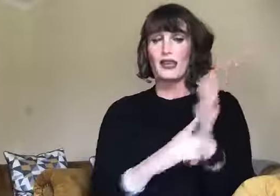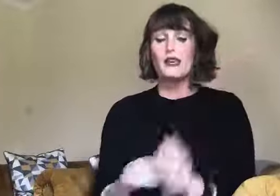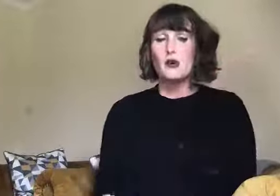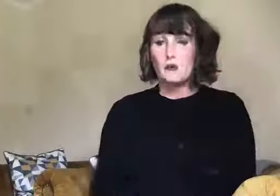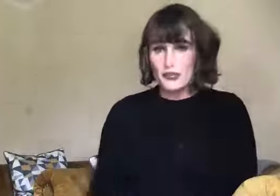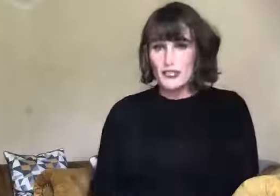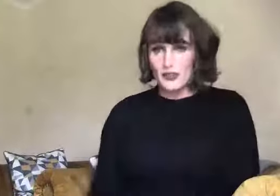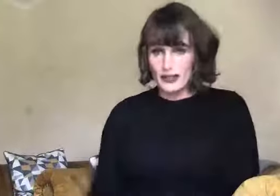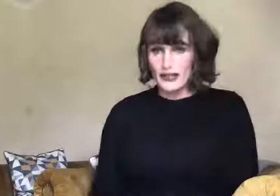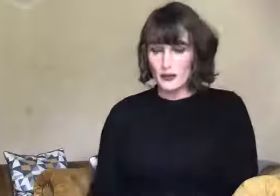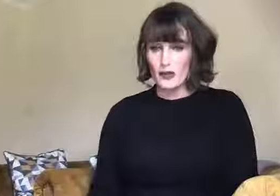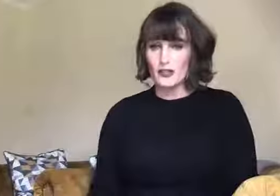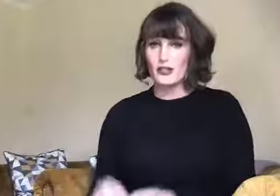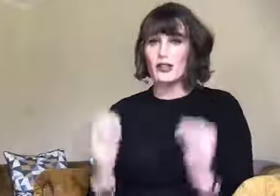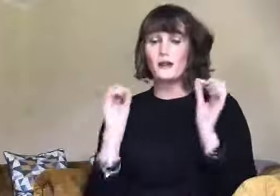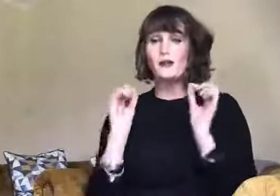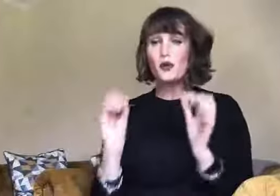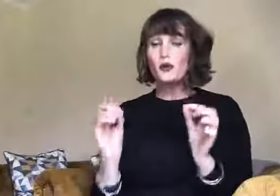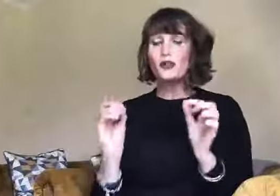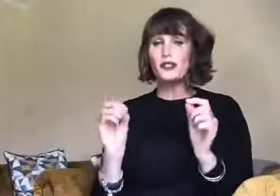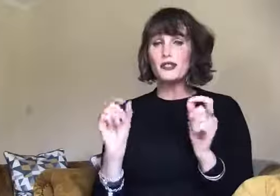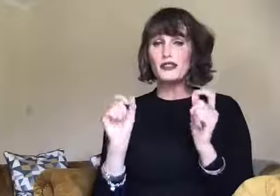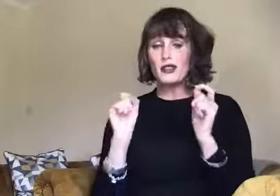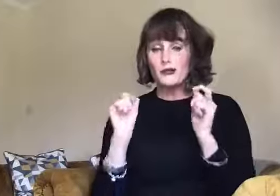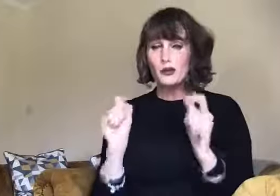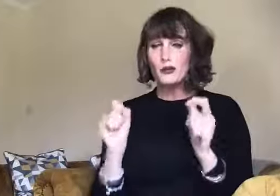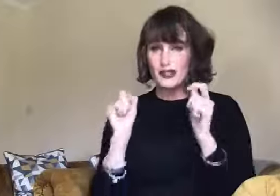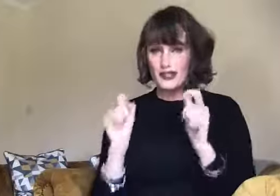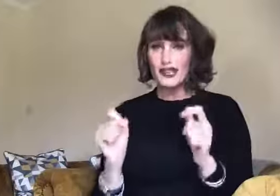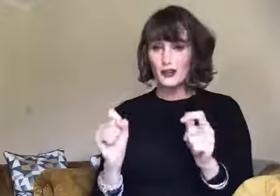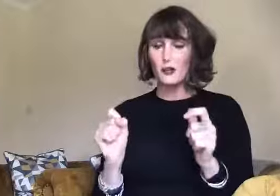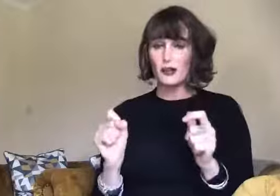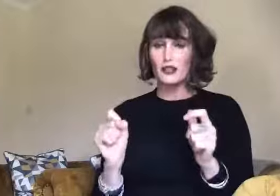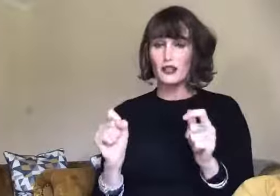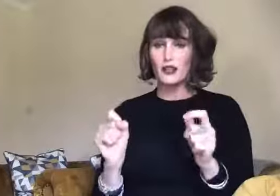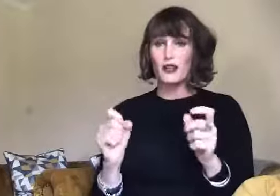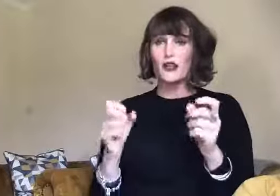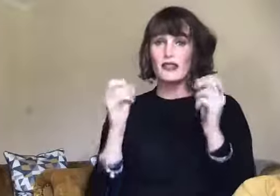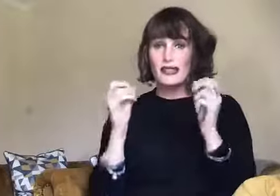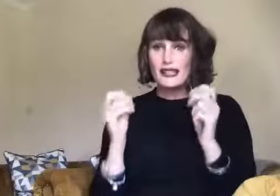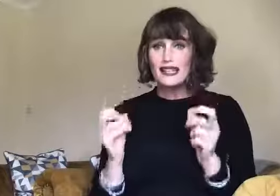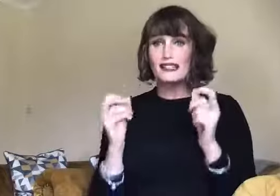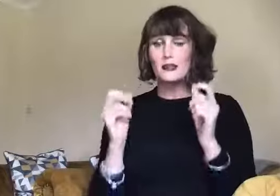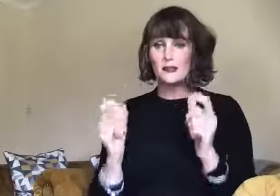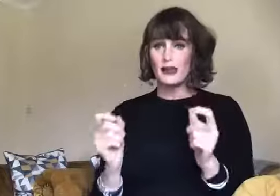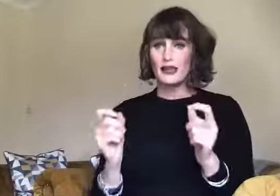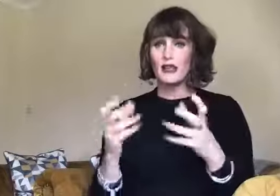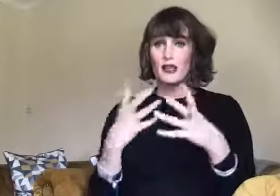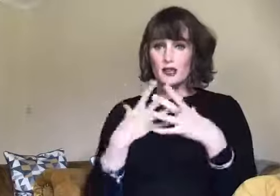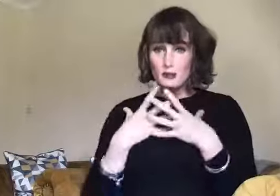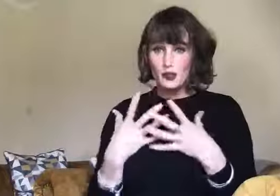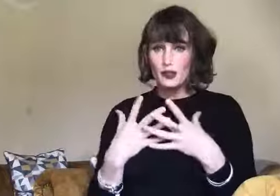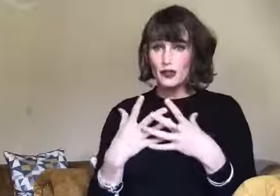Okay, British Sign Language, an important language that needs to be